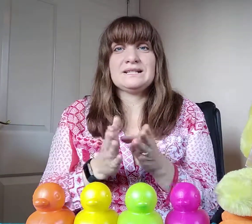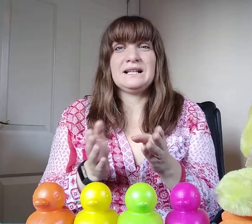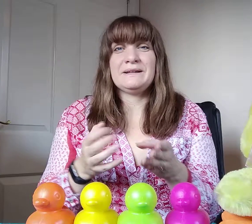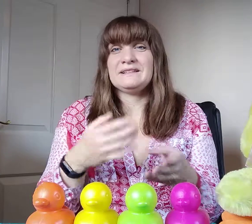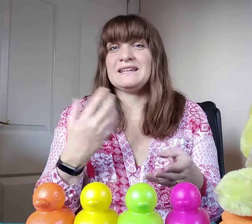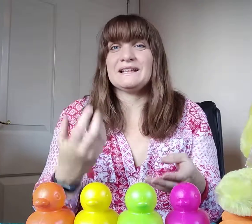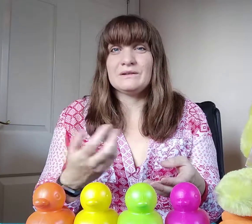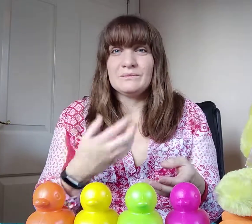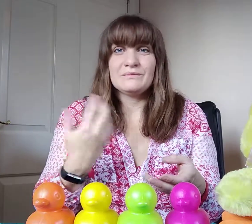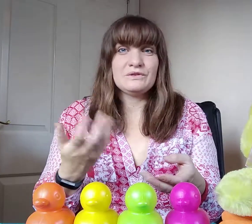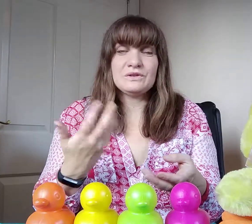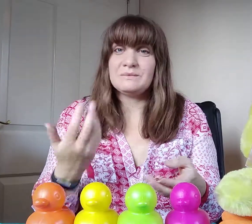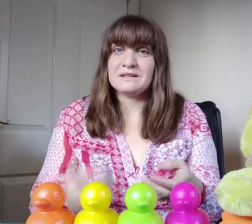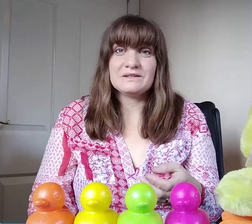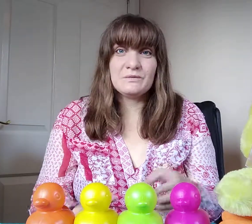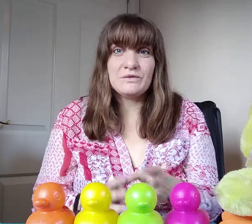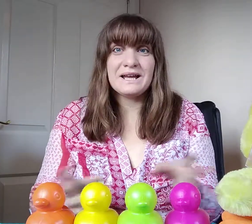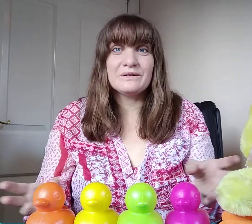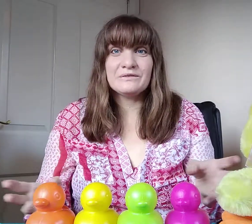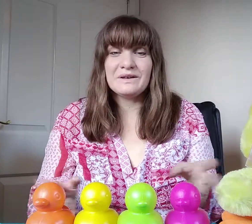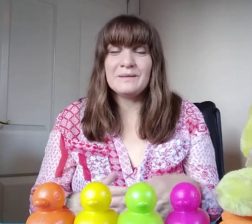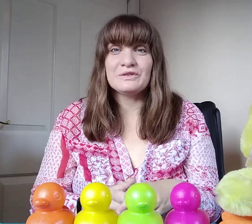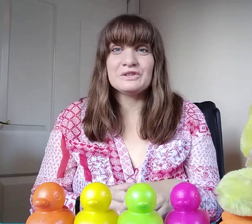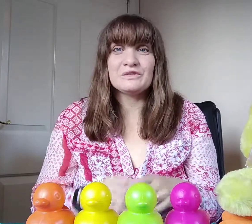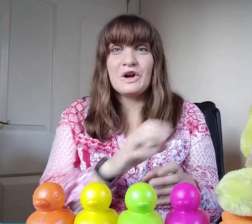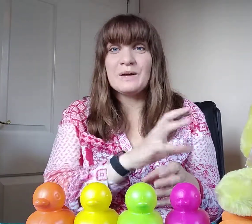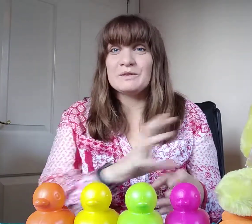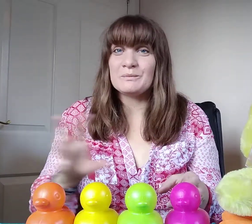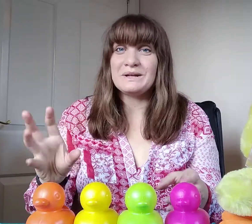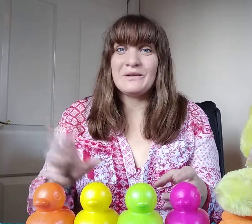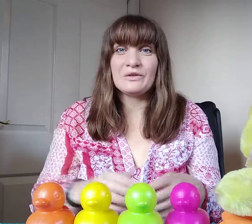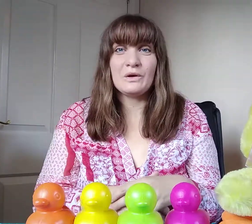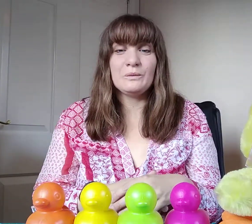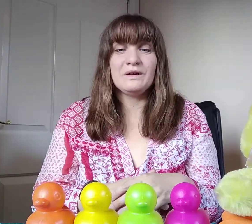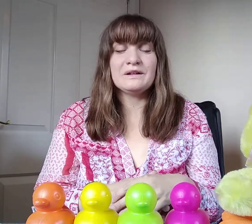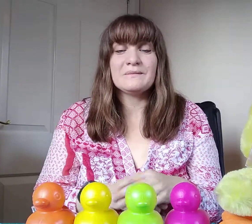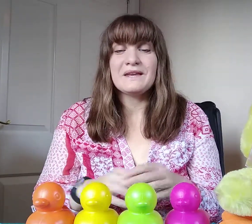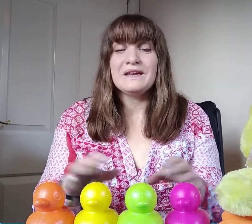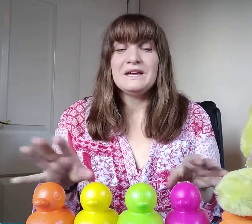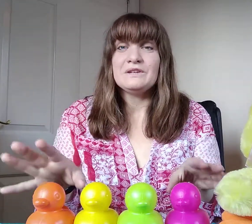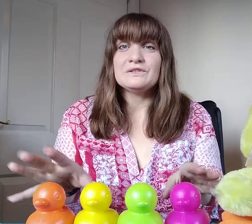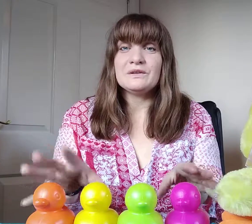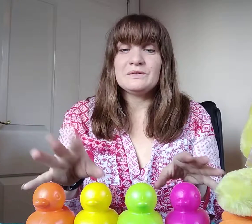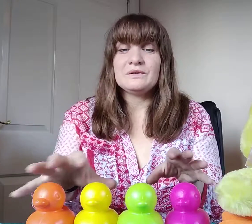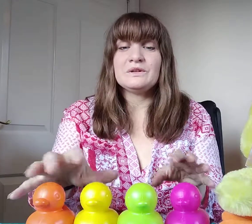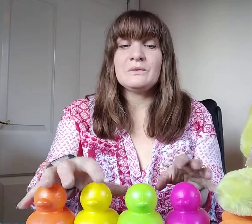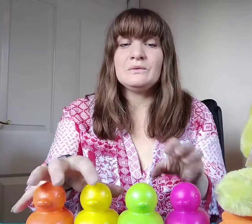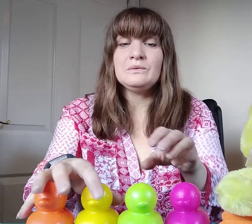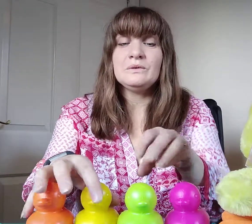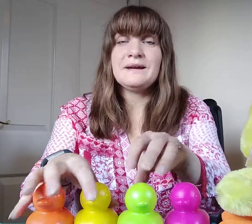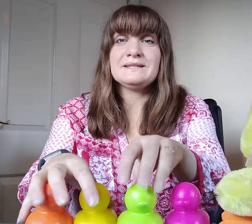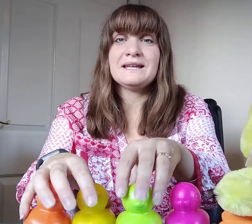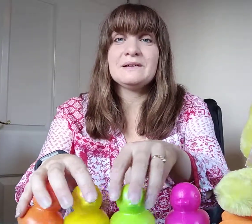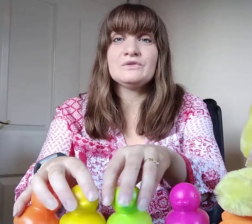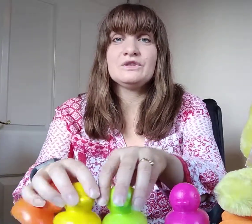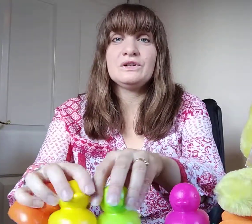little bit to cat, just because you've run out of time to pronounce the whole word. So you go all the way down